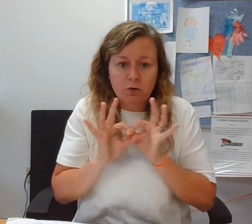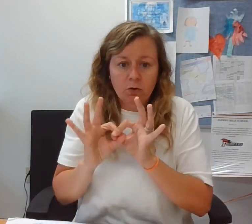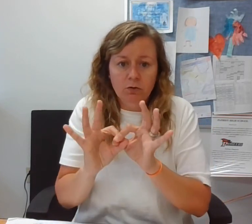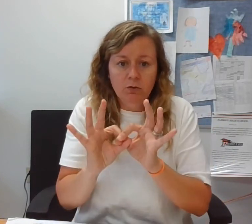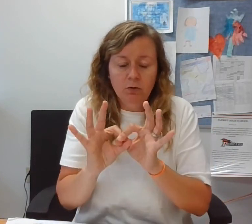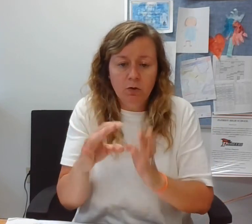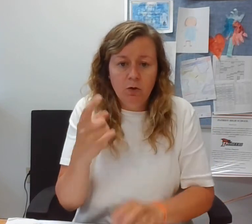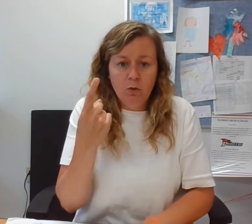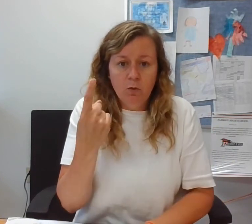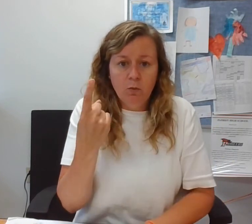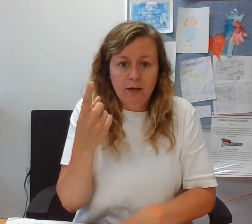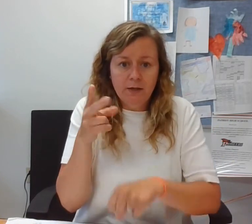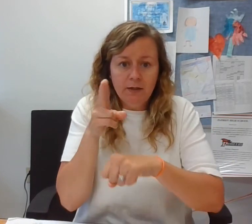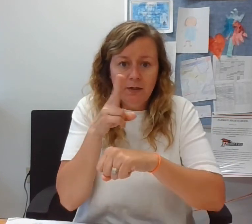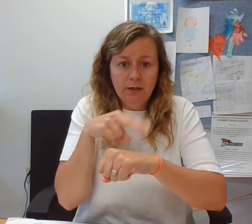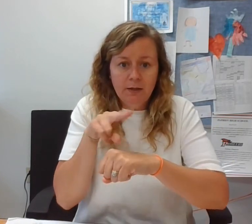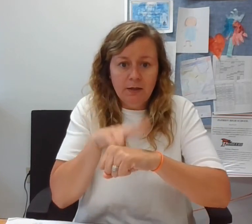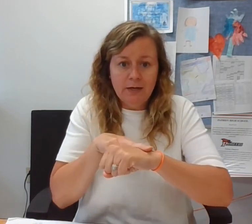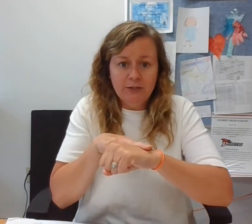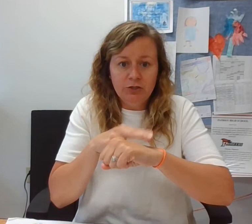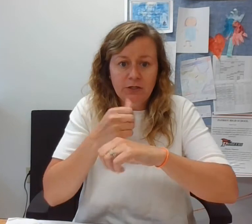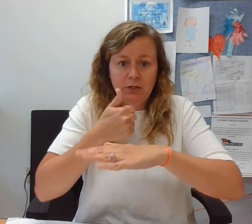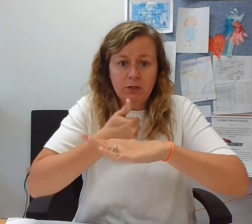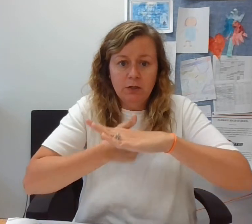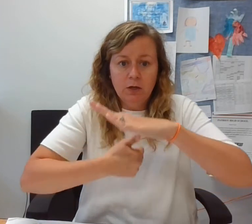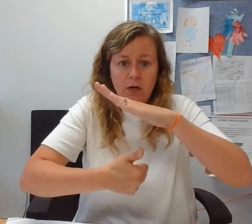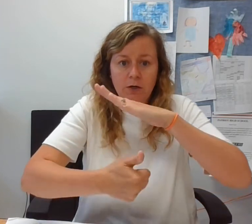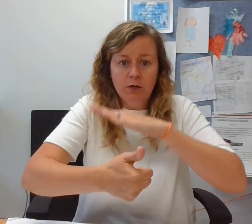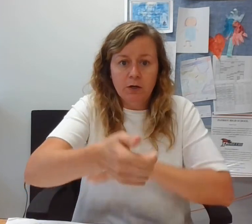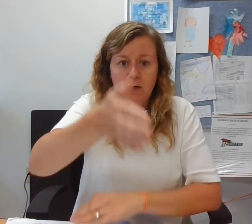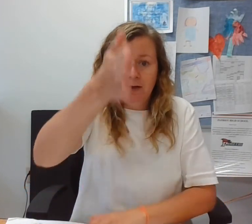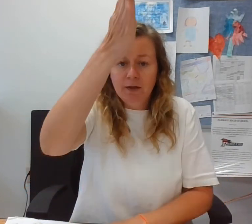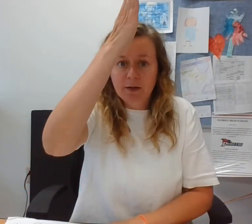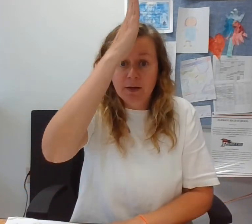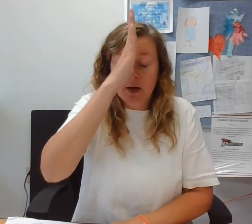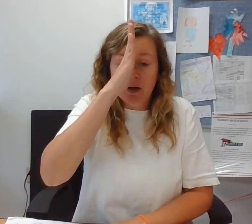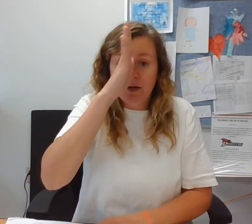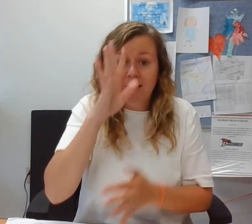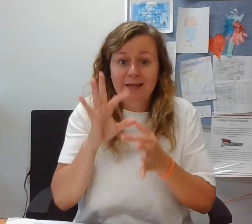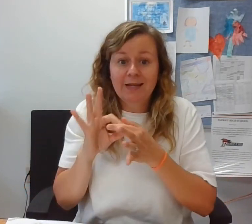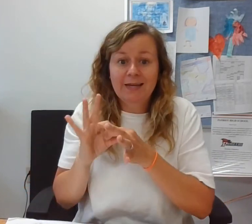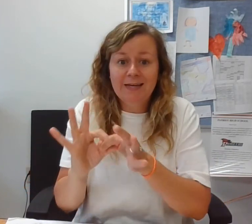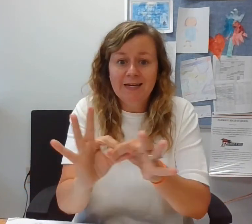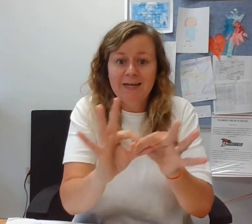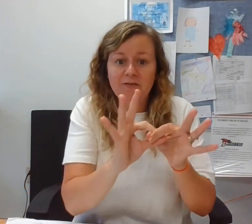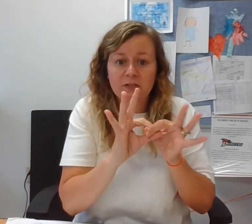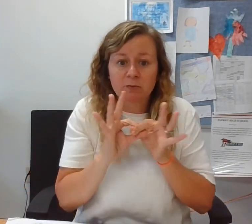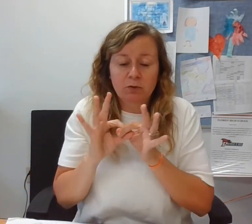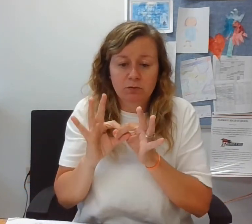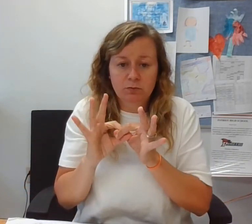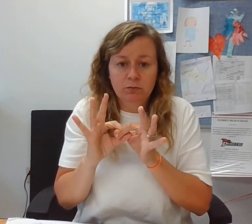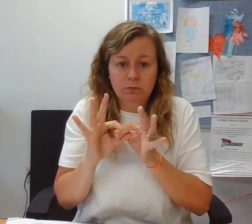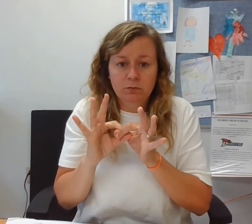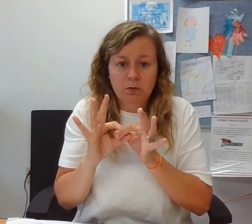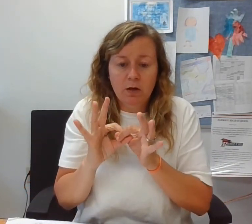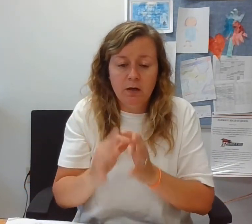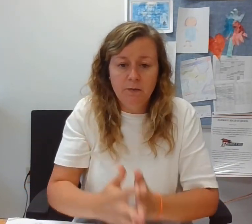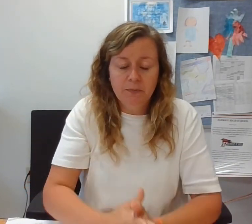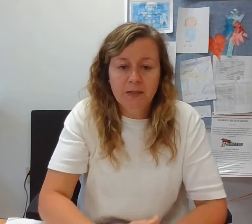circle. One nation under God, indivisible. Okay? Last